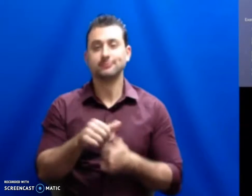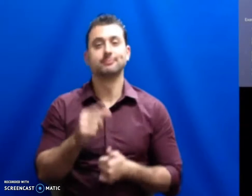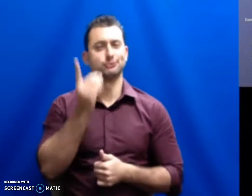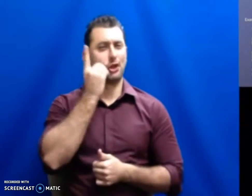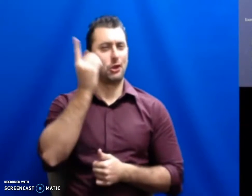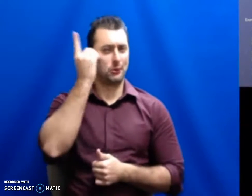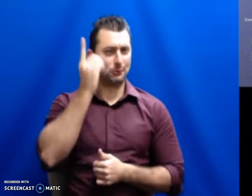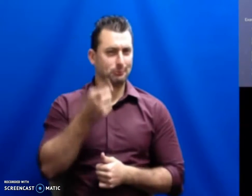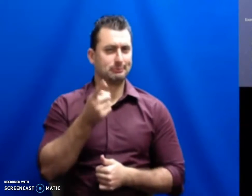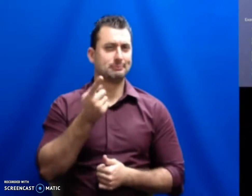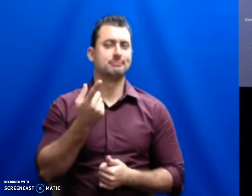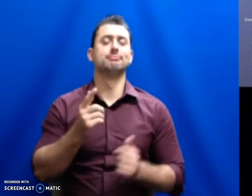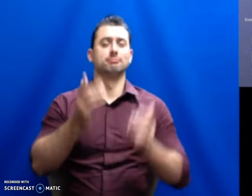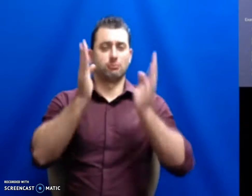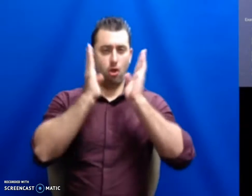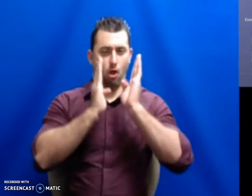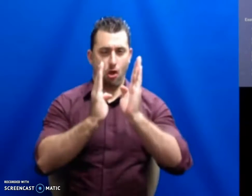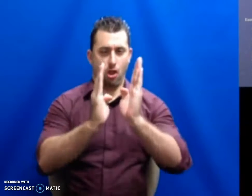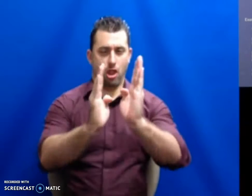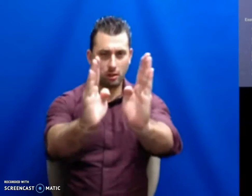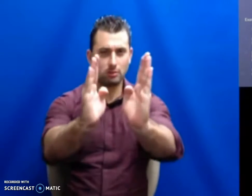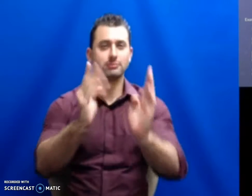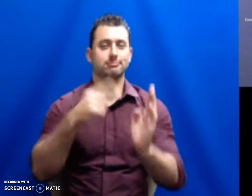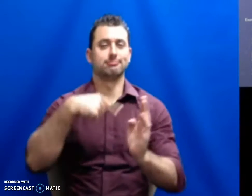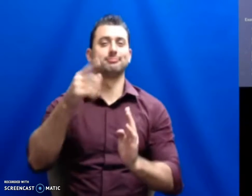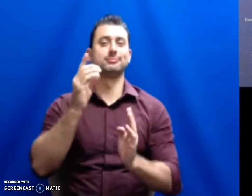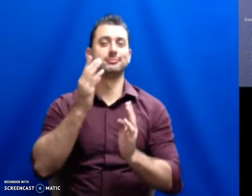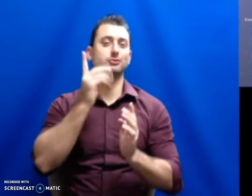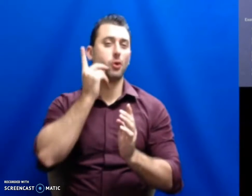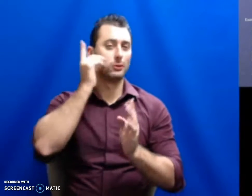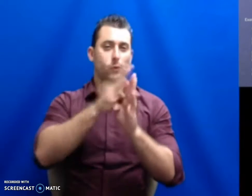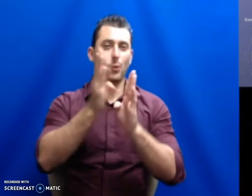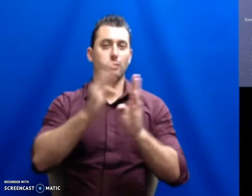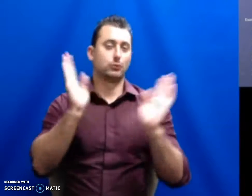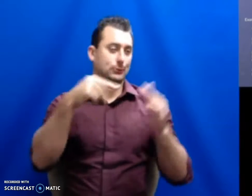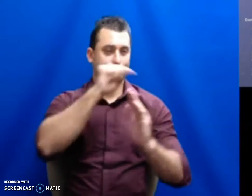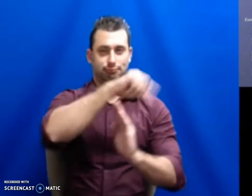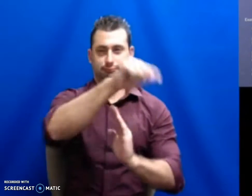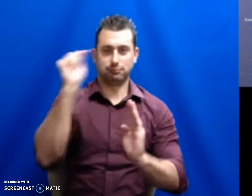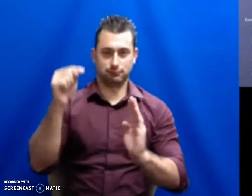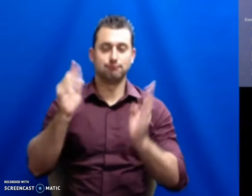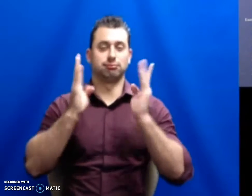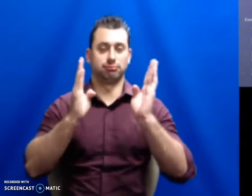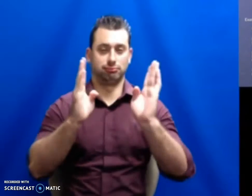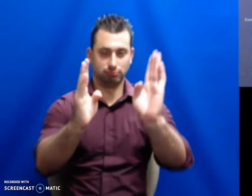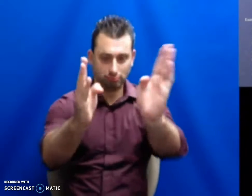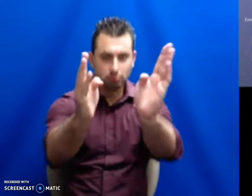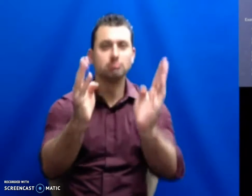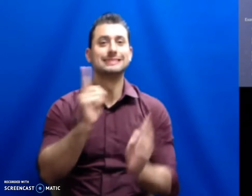Another example is, so let's say that you're in a dorm hallway and all of the doors are on